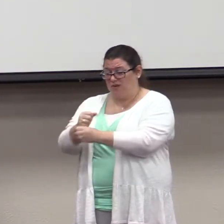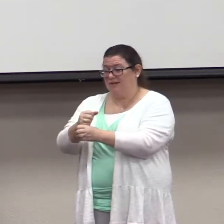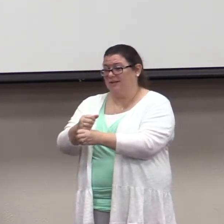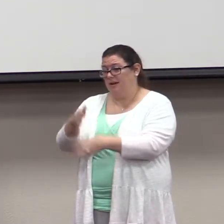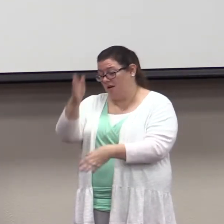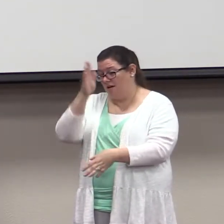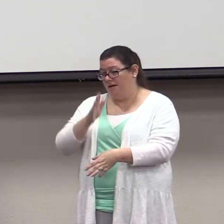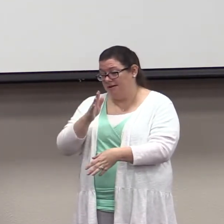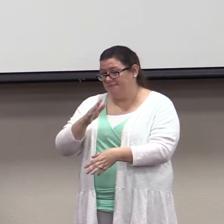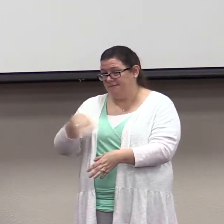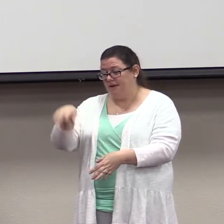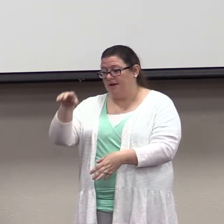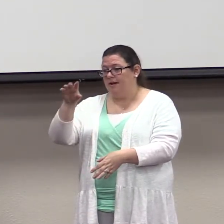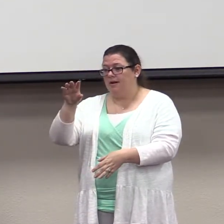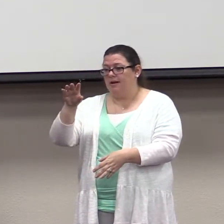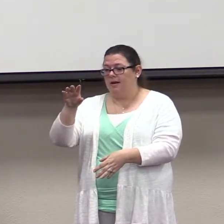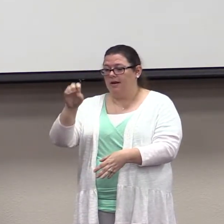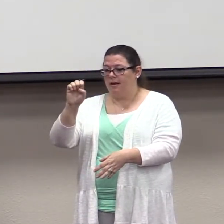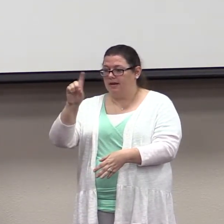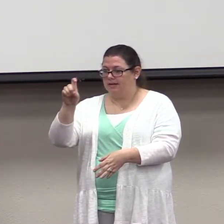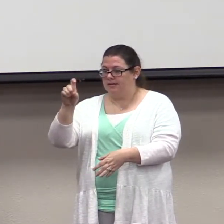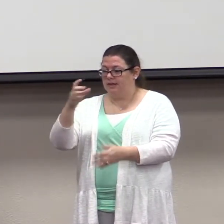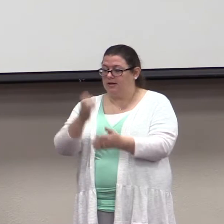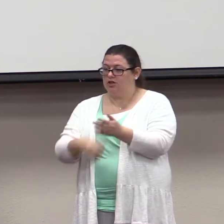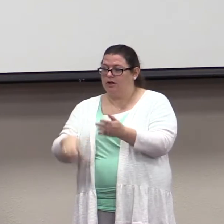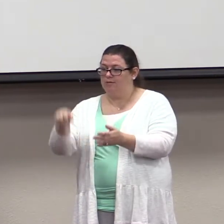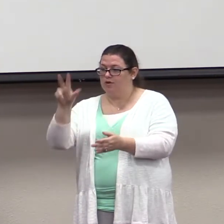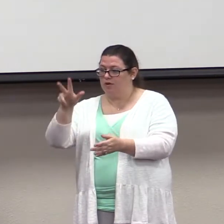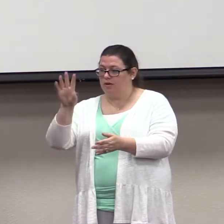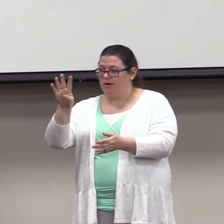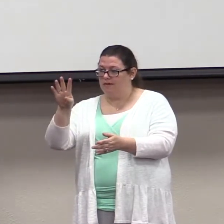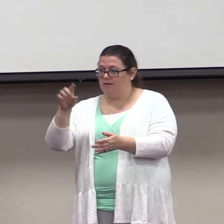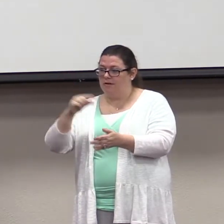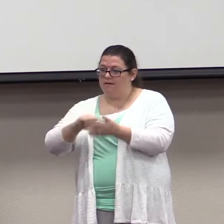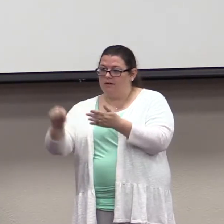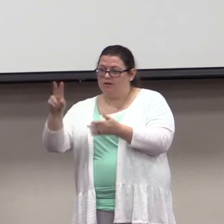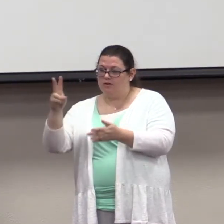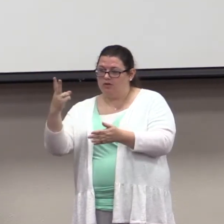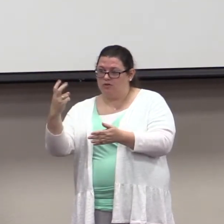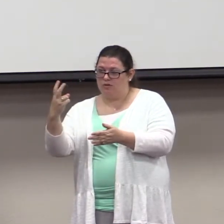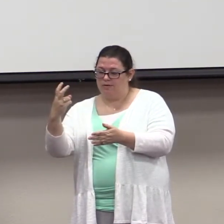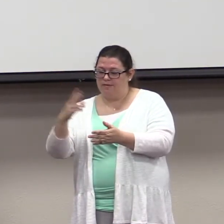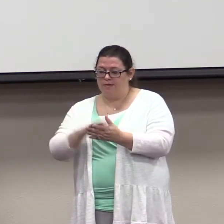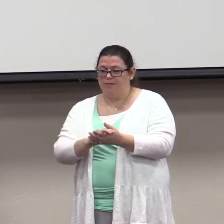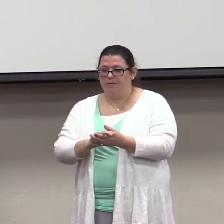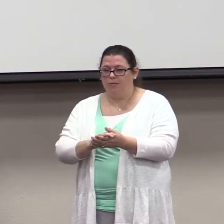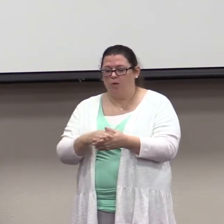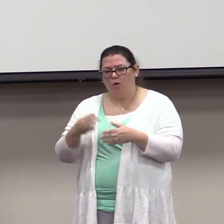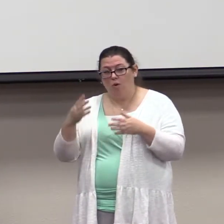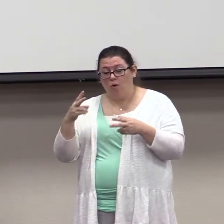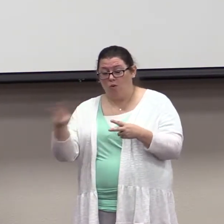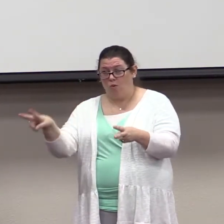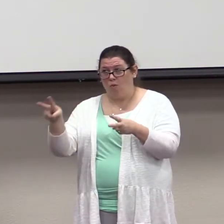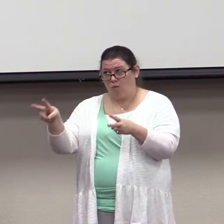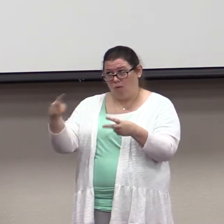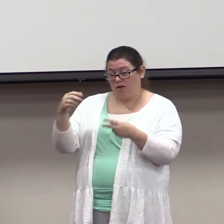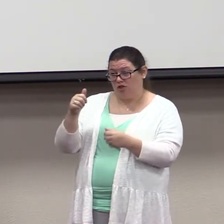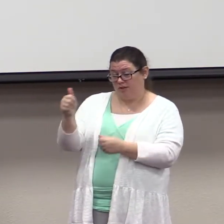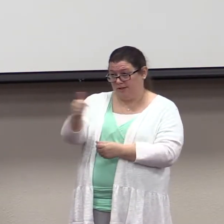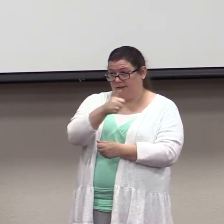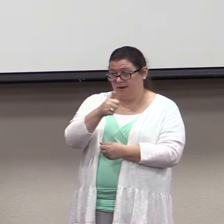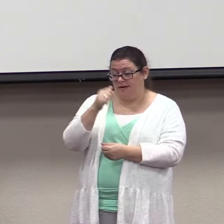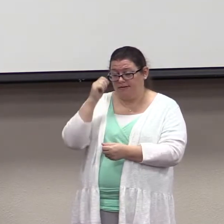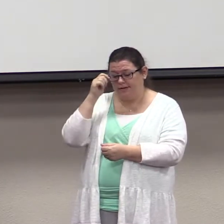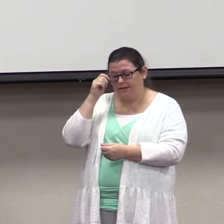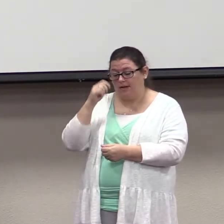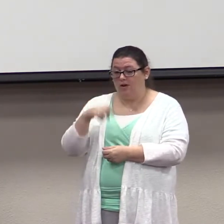34:12, God said, Watch yourself, that you make no covenant with the inhabitants of the land into which you are going, or it will